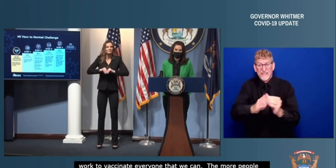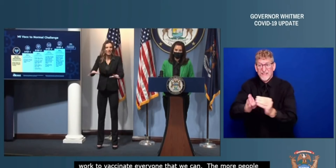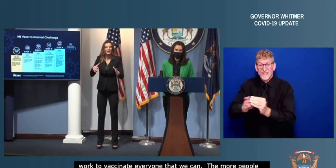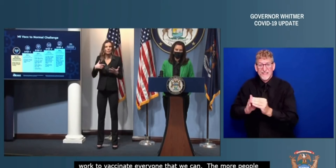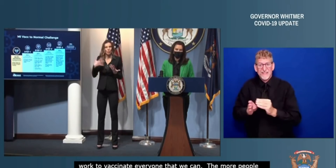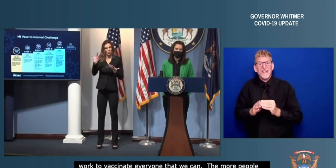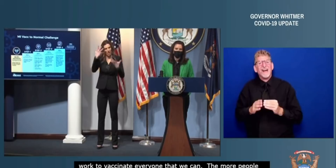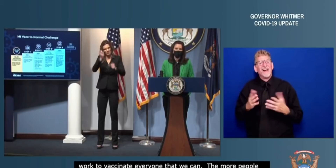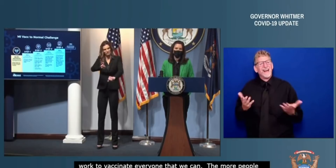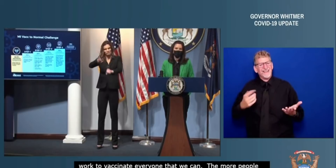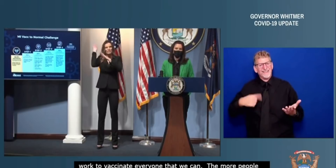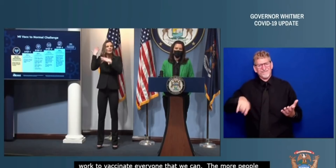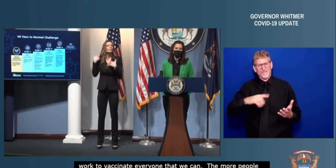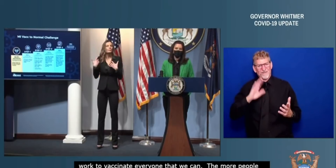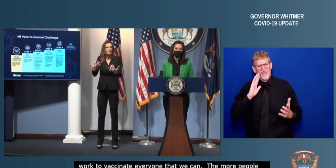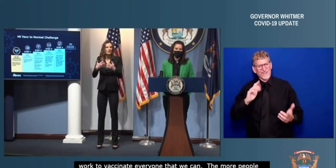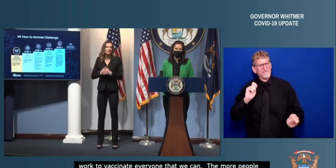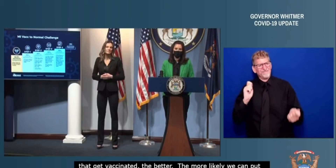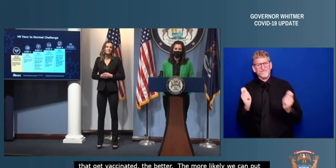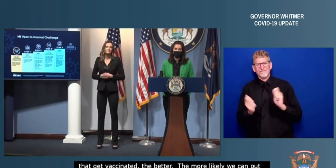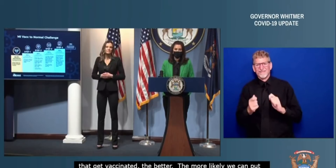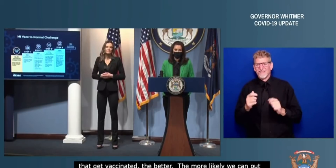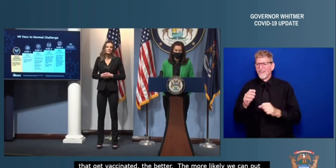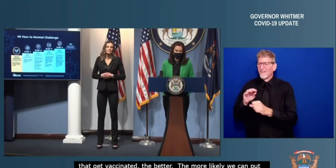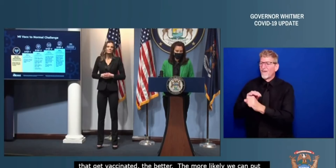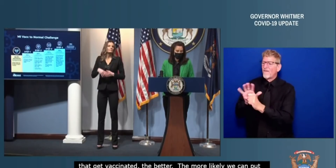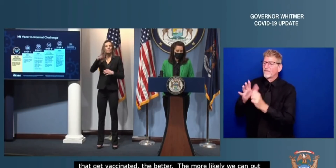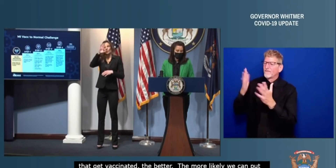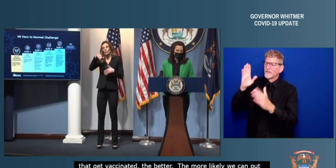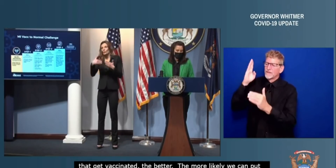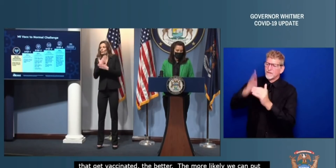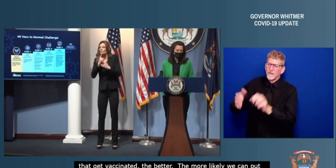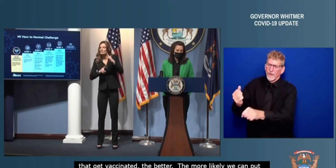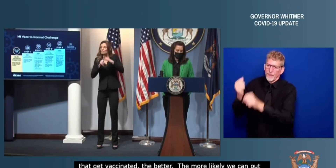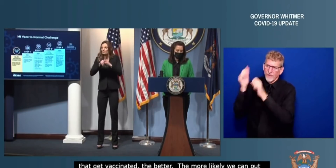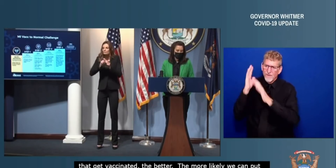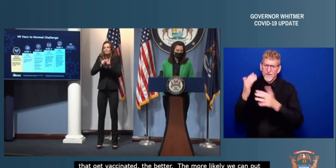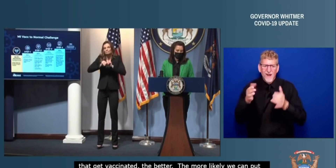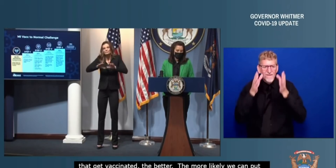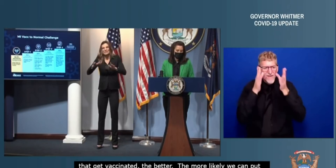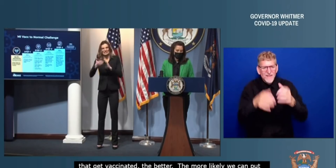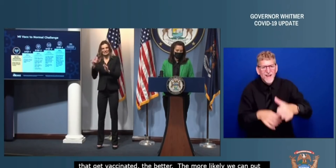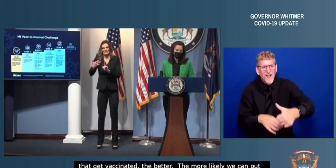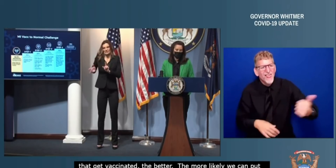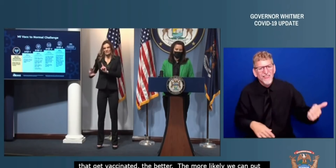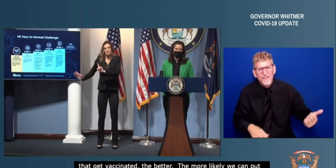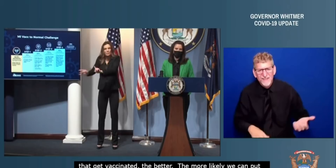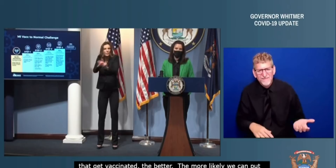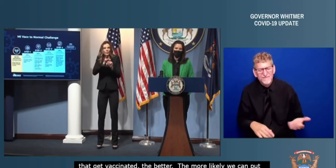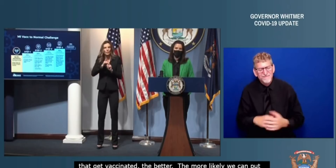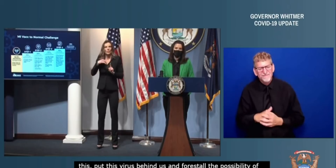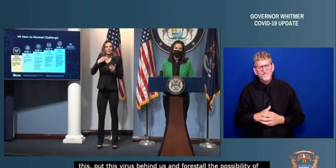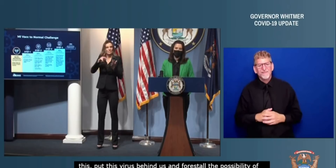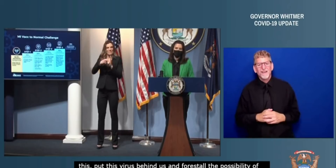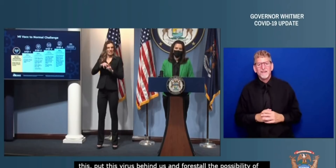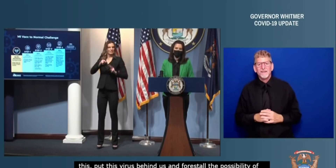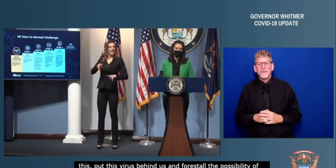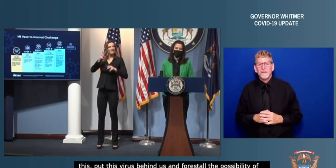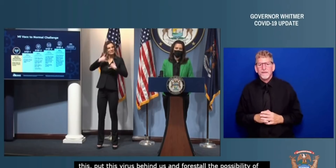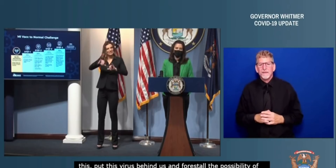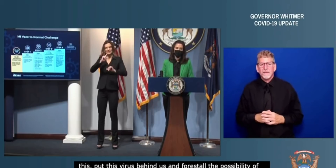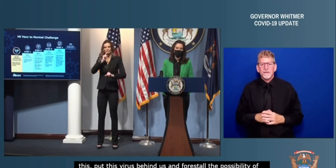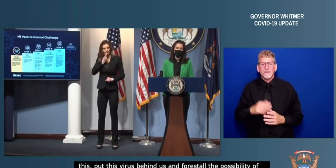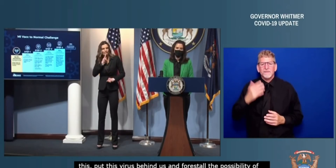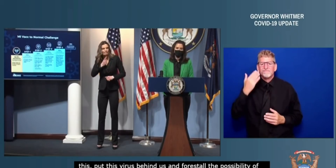virus behind us and forestall the possibility of variants. And so we're going to continue to work. We know that Pfizer